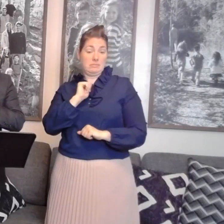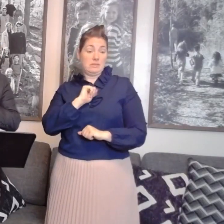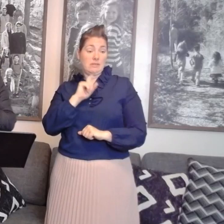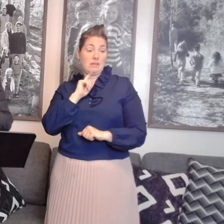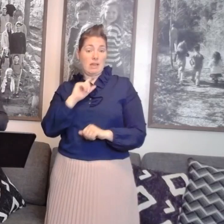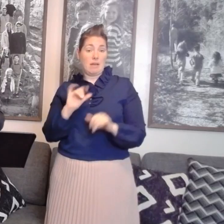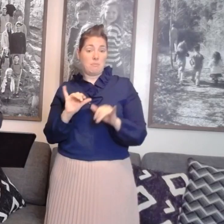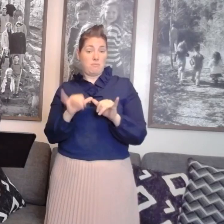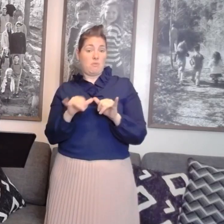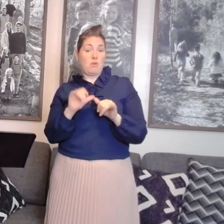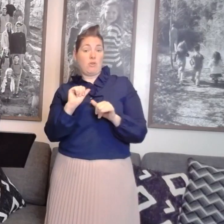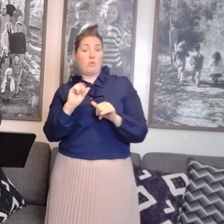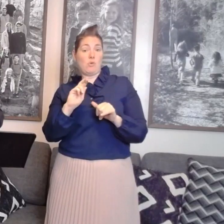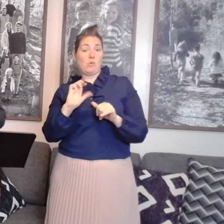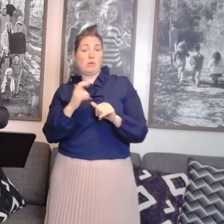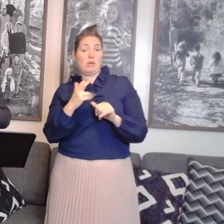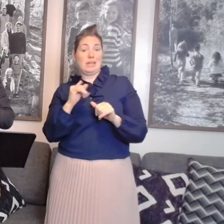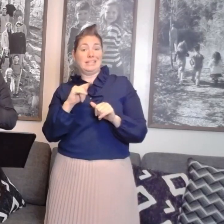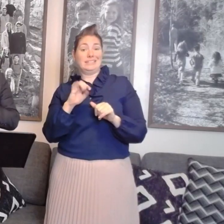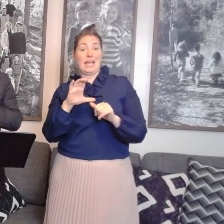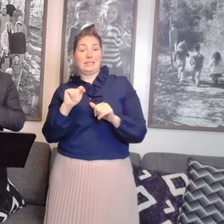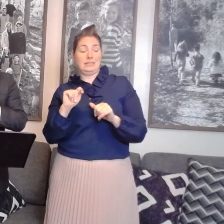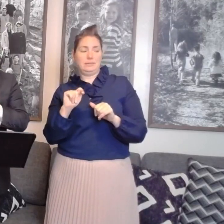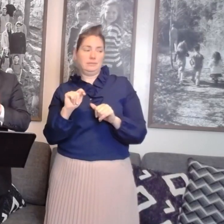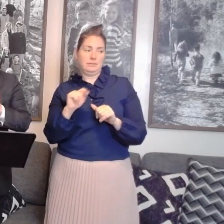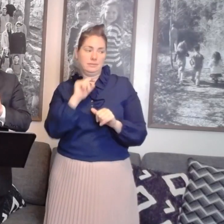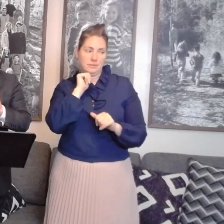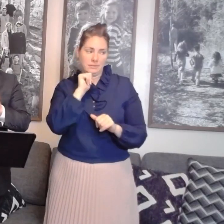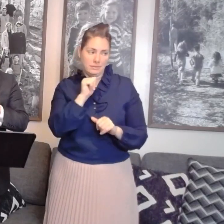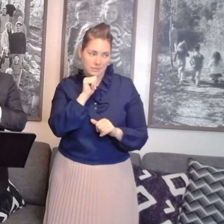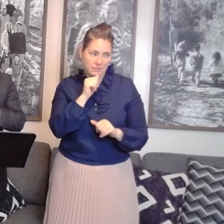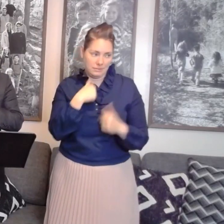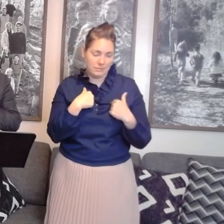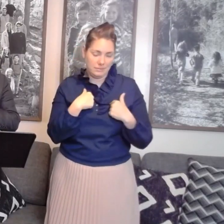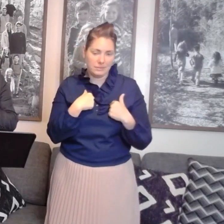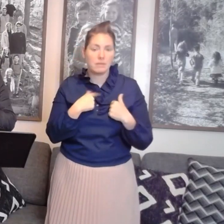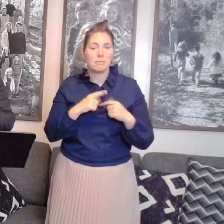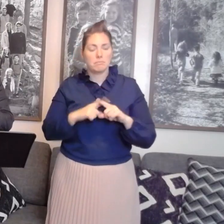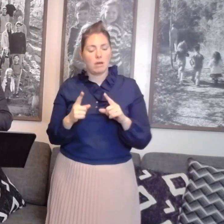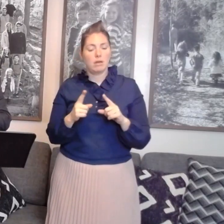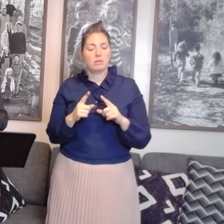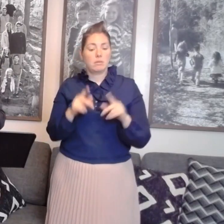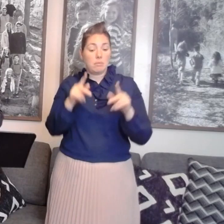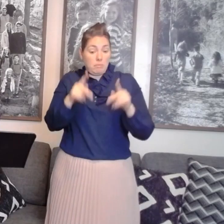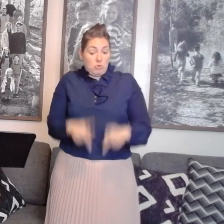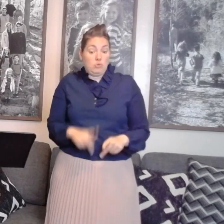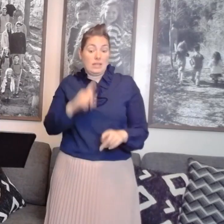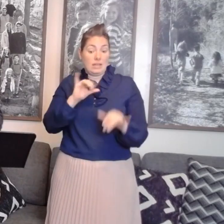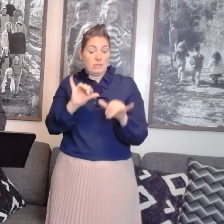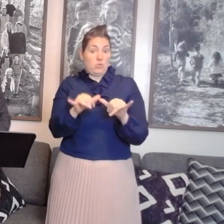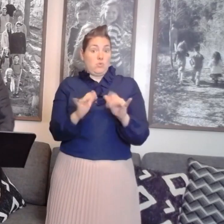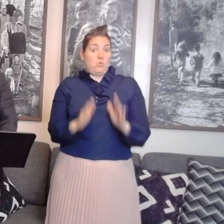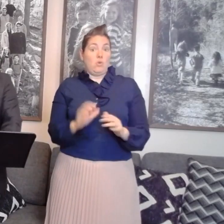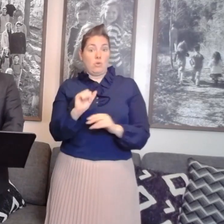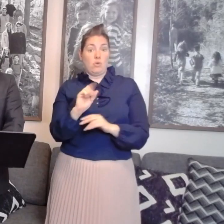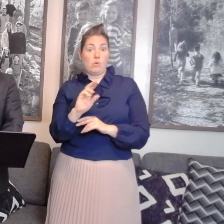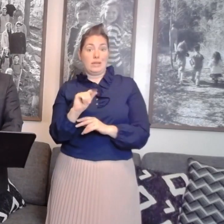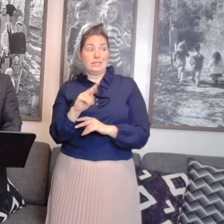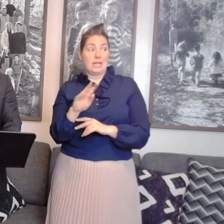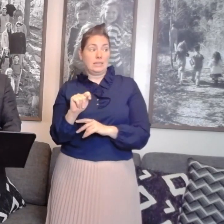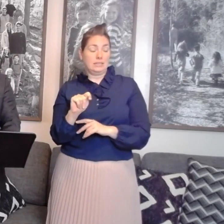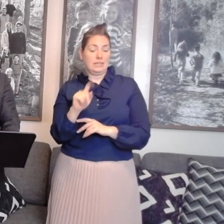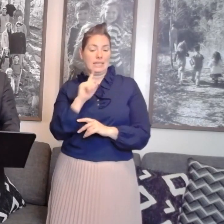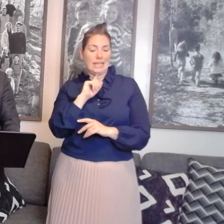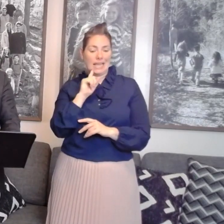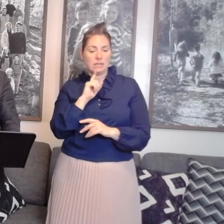An architect is someone who is trained in the planning, the design, the oversight, or the supervision